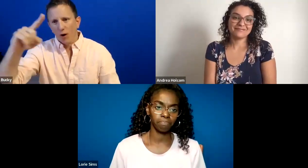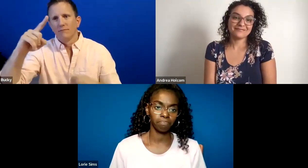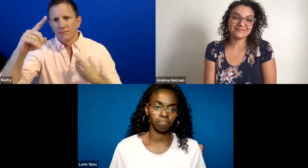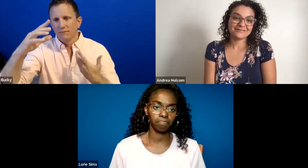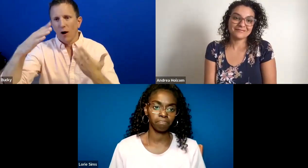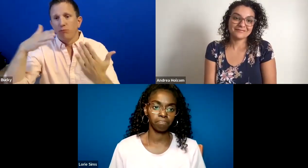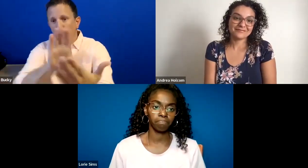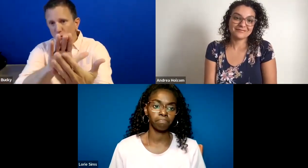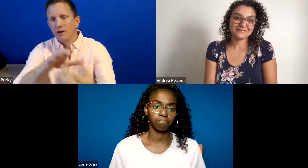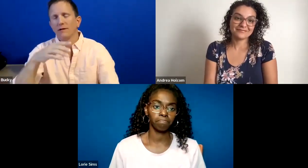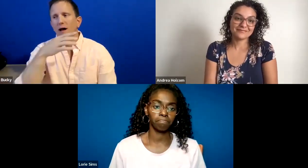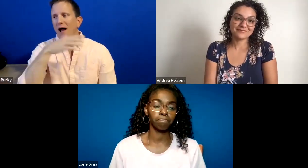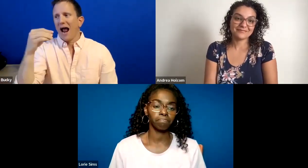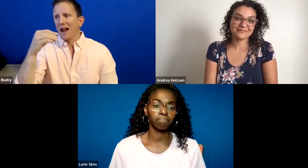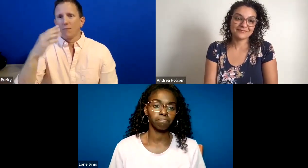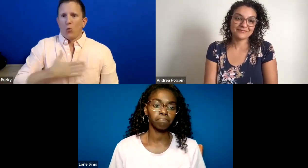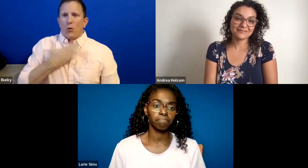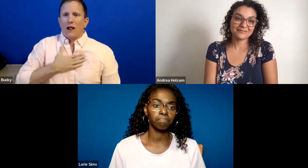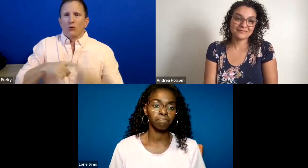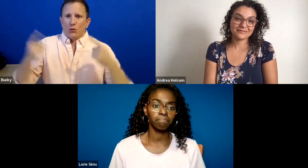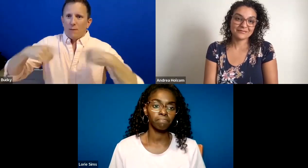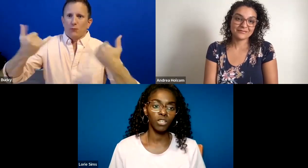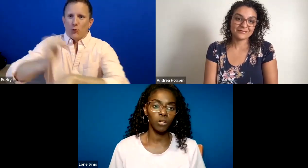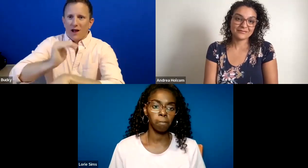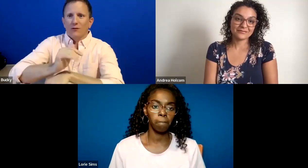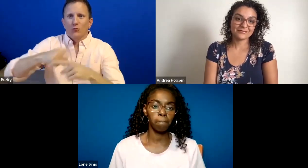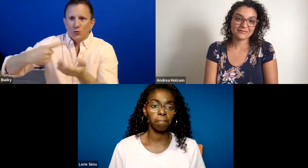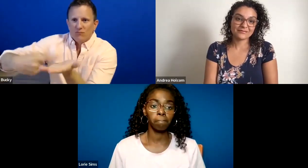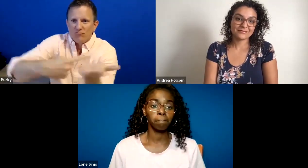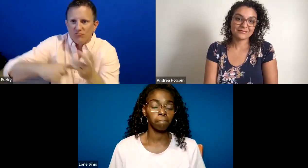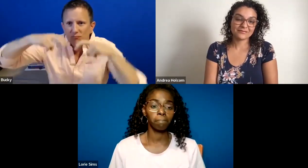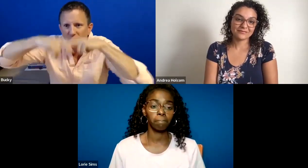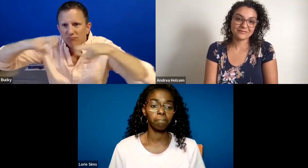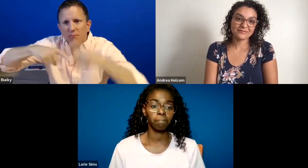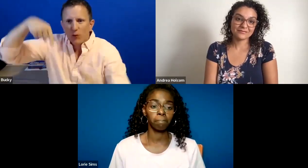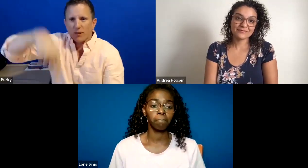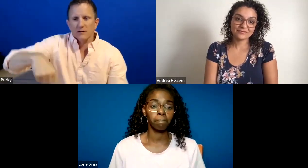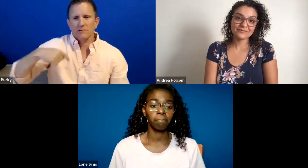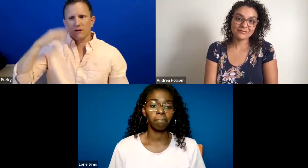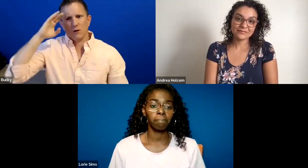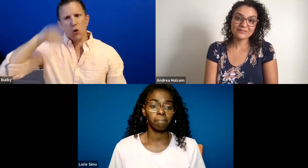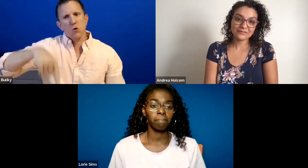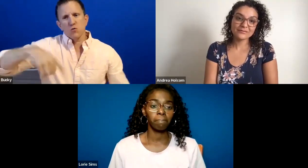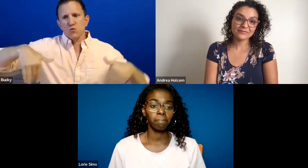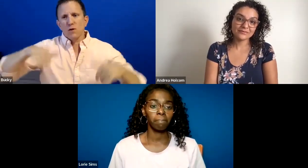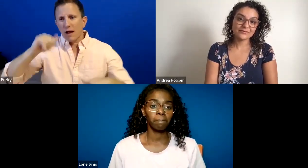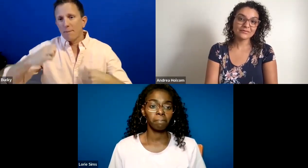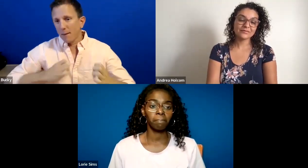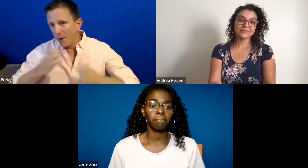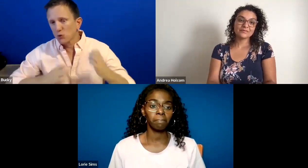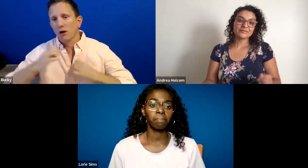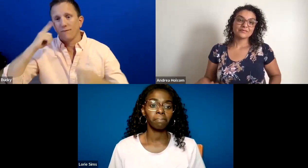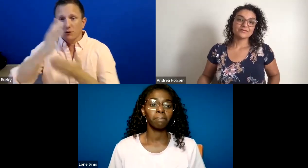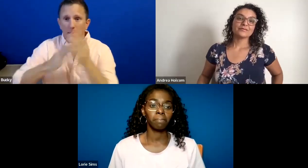That's fantastic. And first and foremost, I want to thank you for your approach and your willingness to engage us in this dialogue and